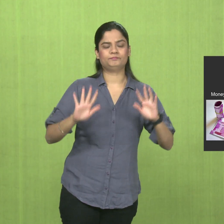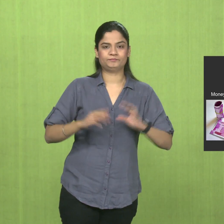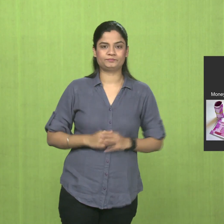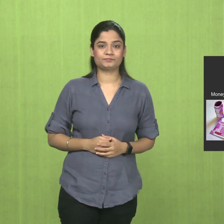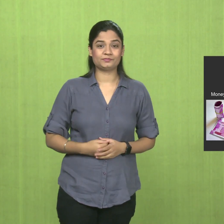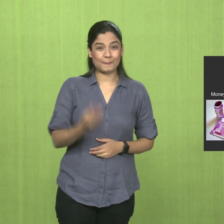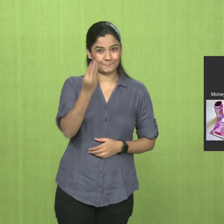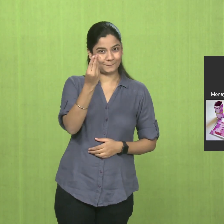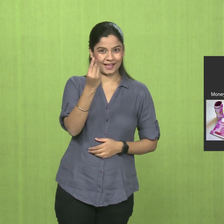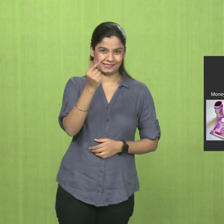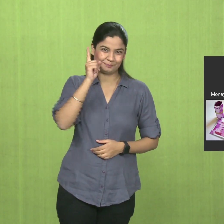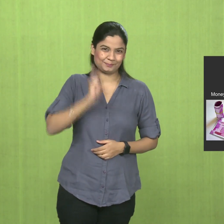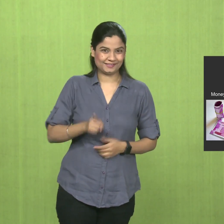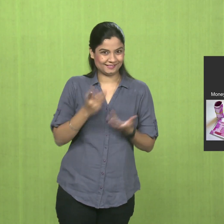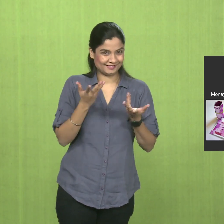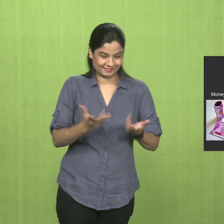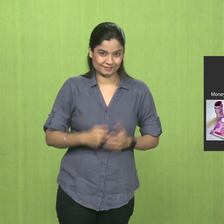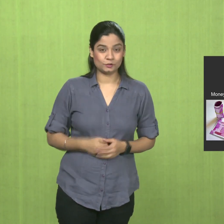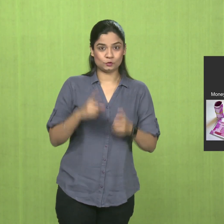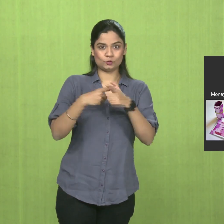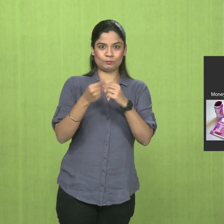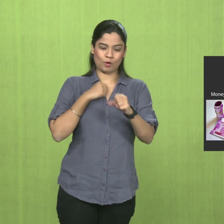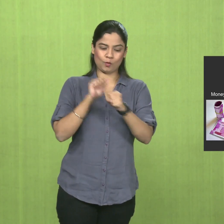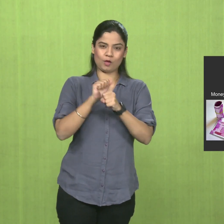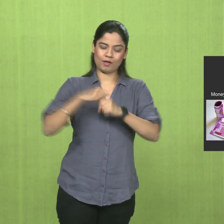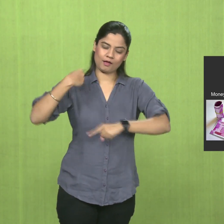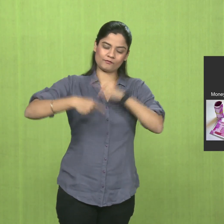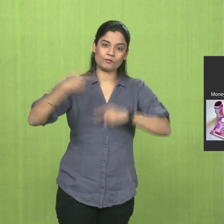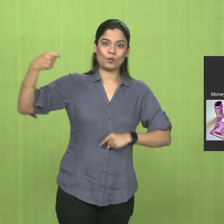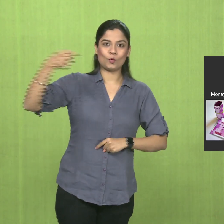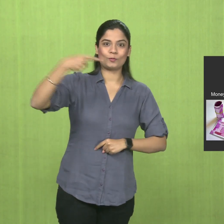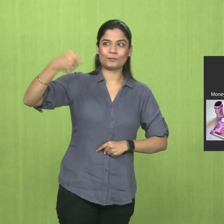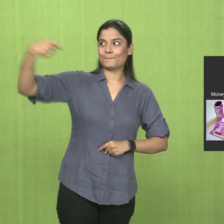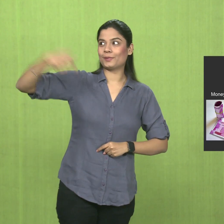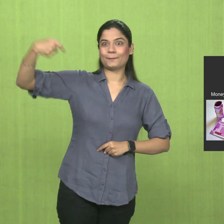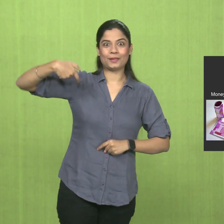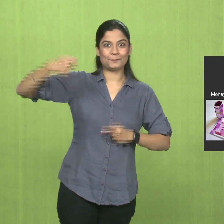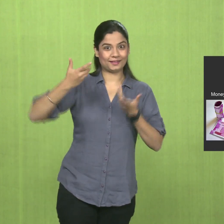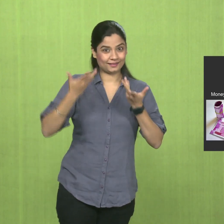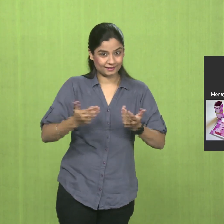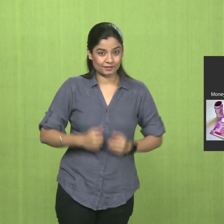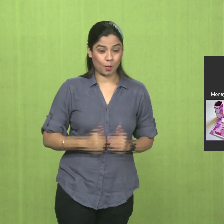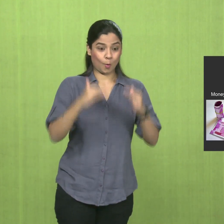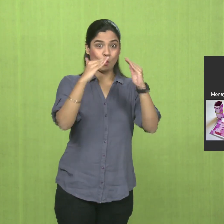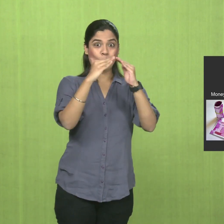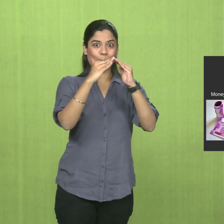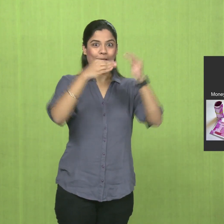resources. Money, money is something we all need. Salaries that we get from our jobs or our